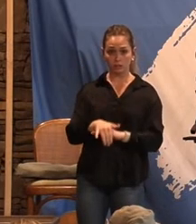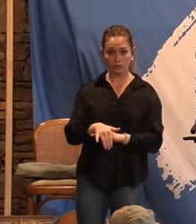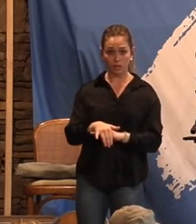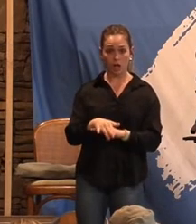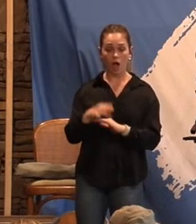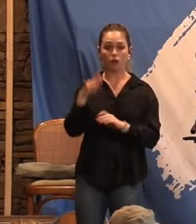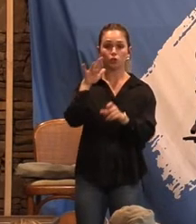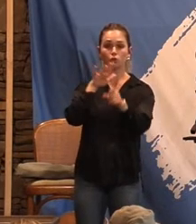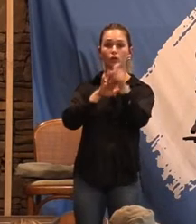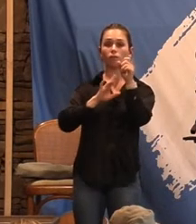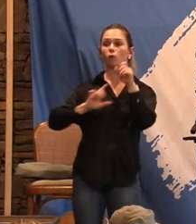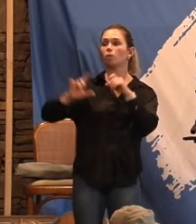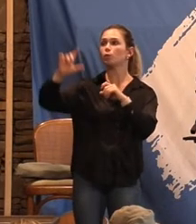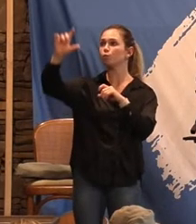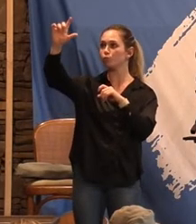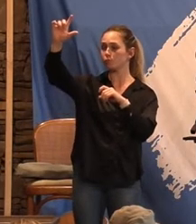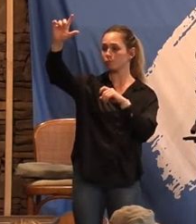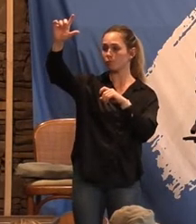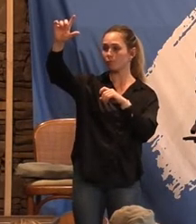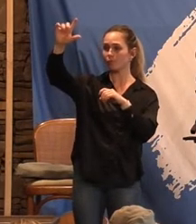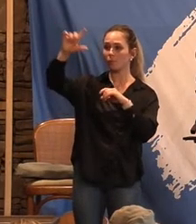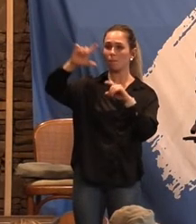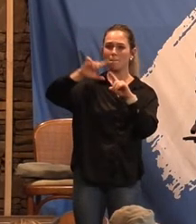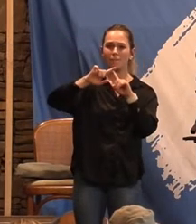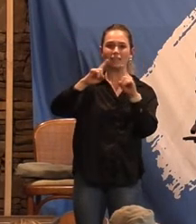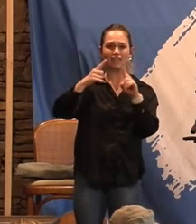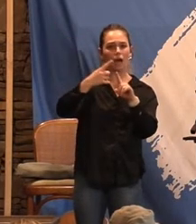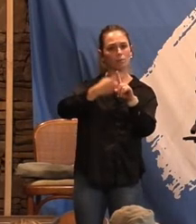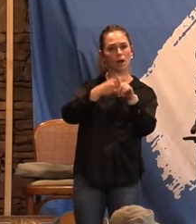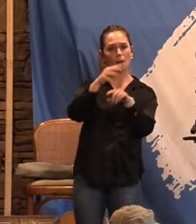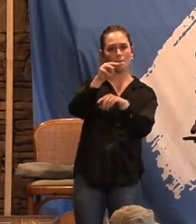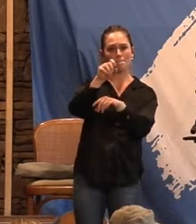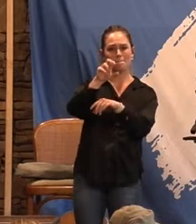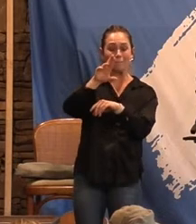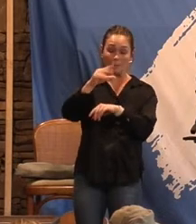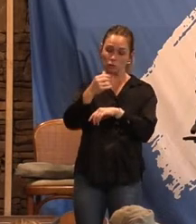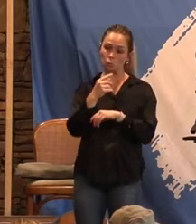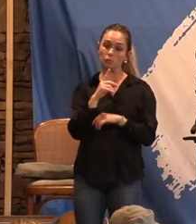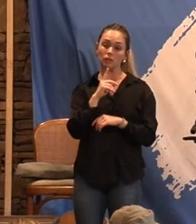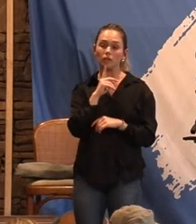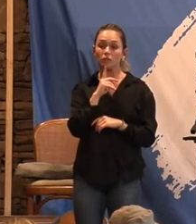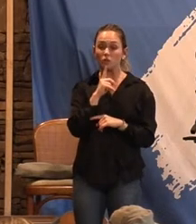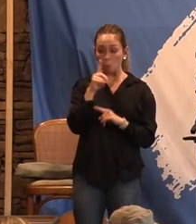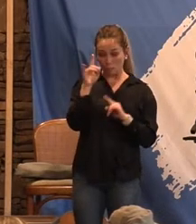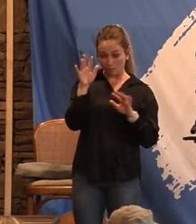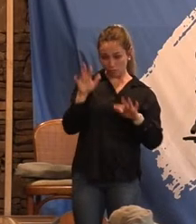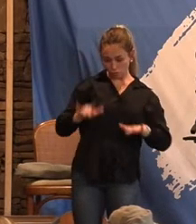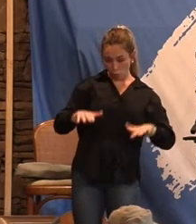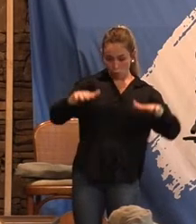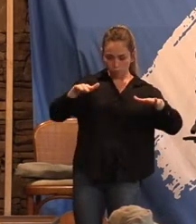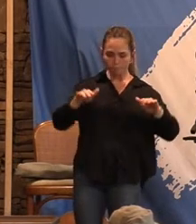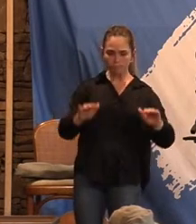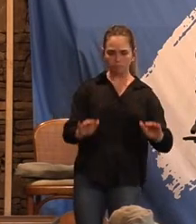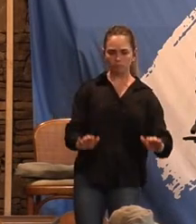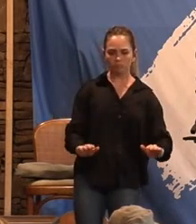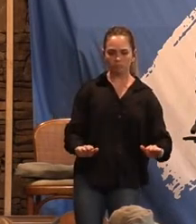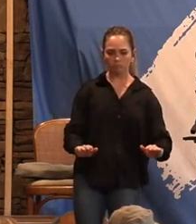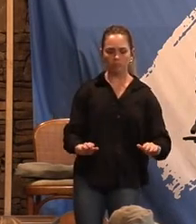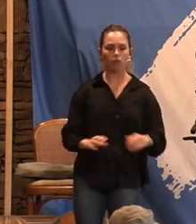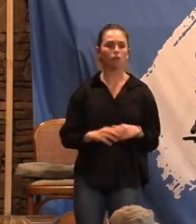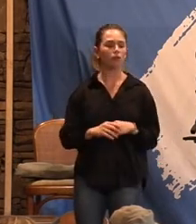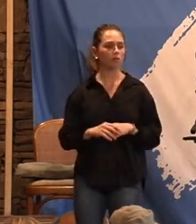under a full moon, but it was March now, so it was not so much snow.